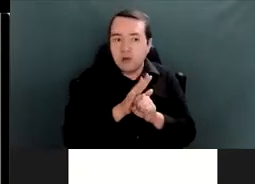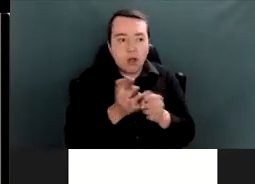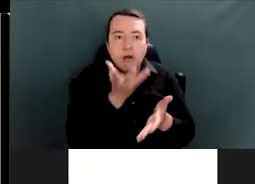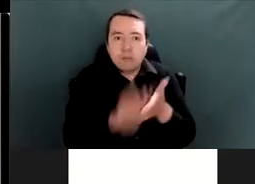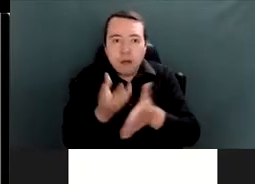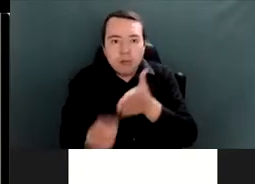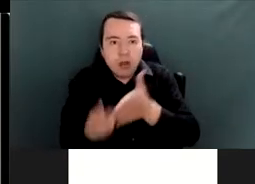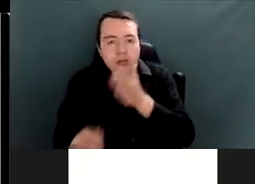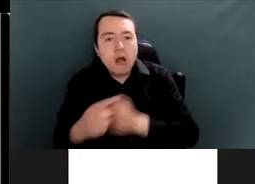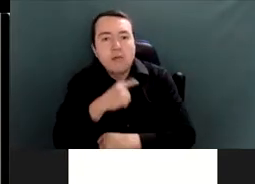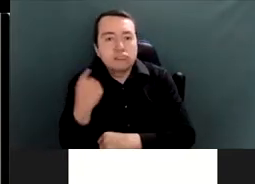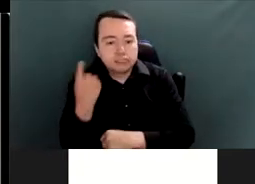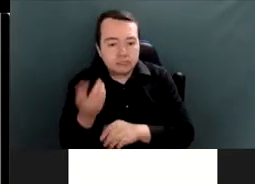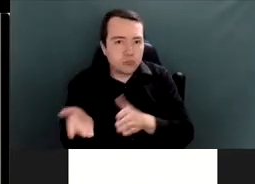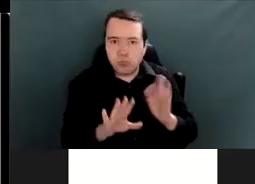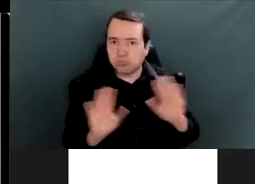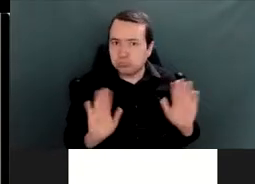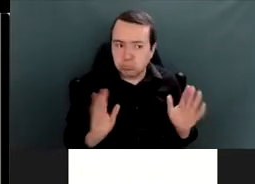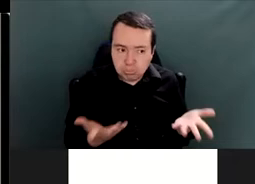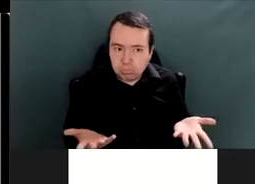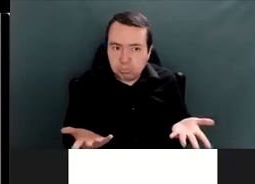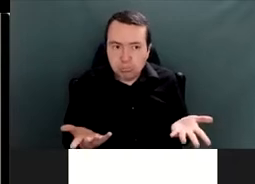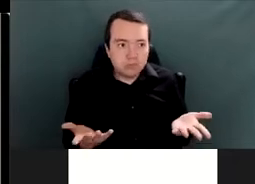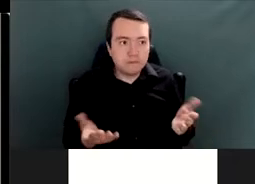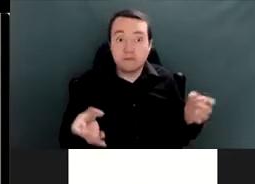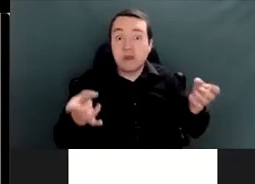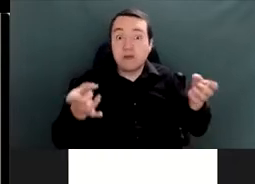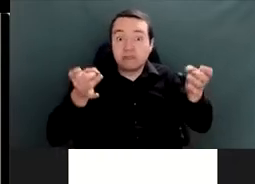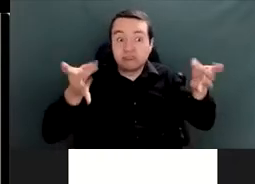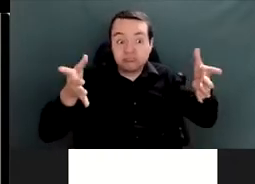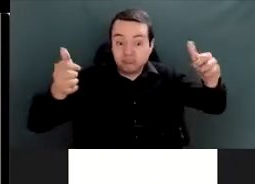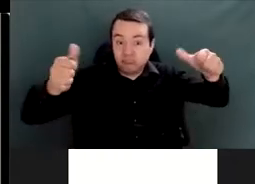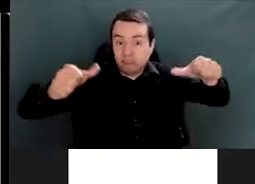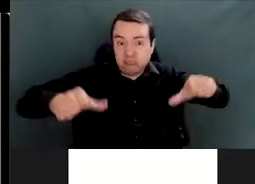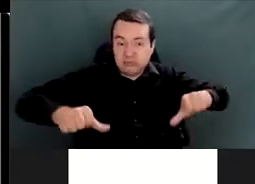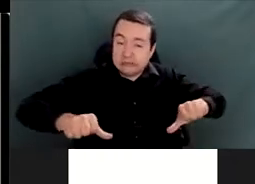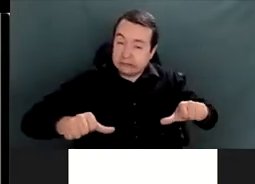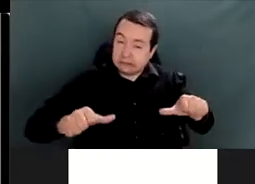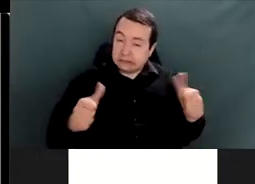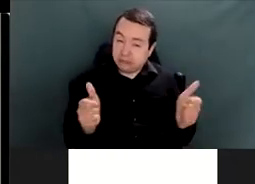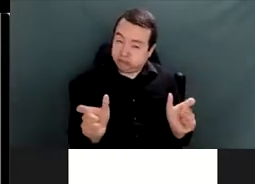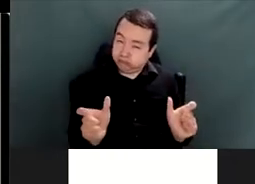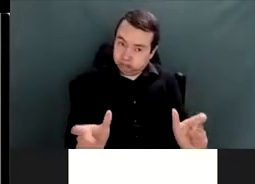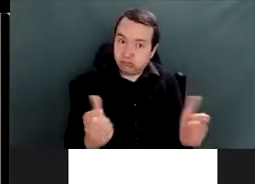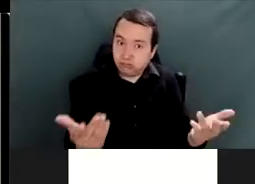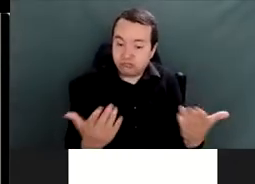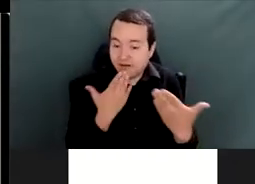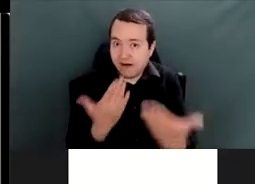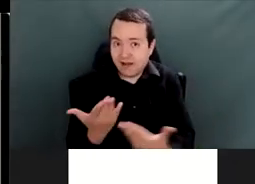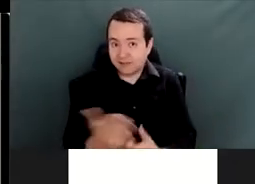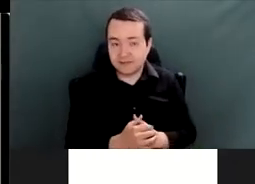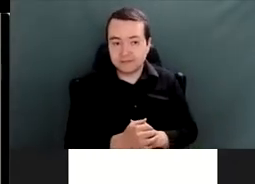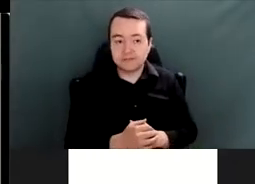of human life, as well as the seriousness of the disease. I take this opportunity